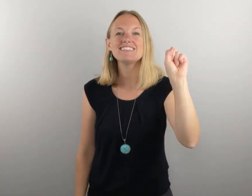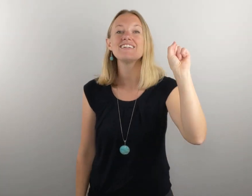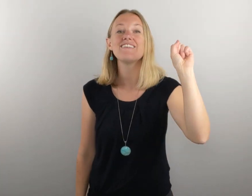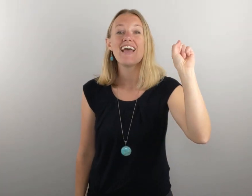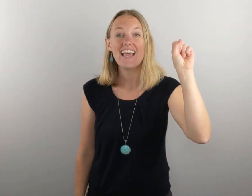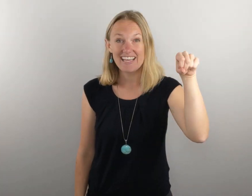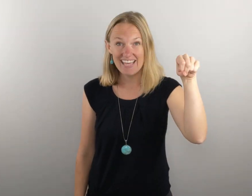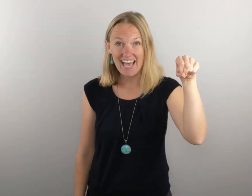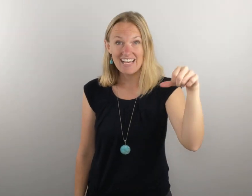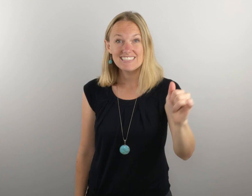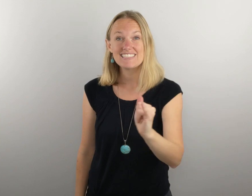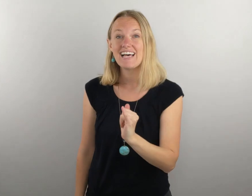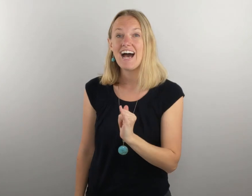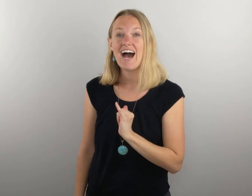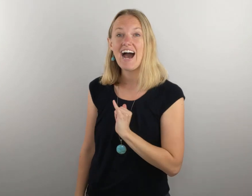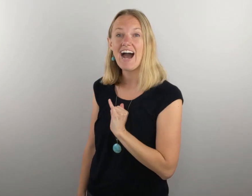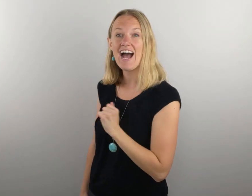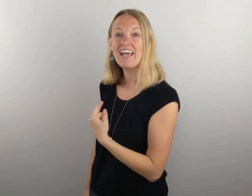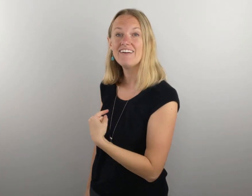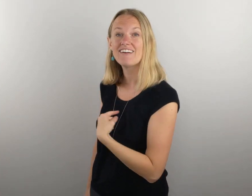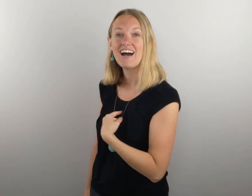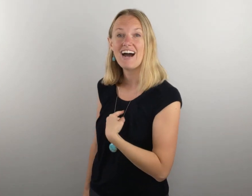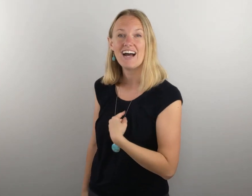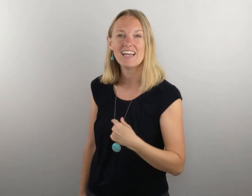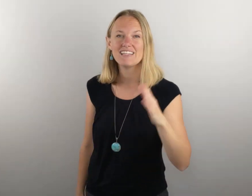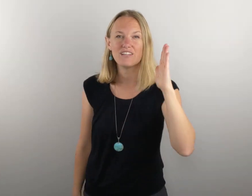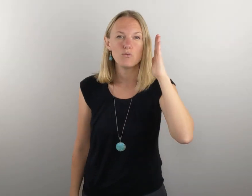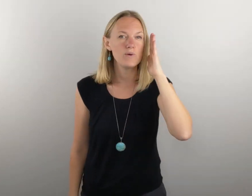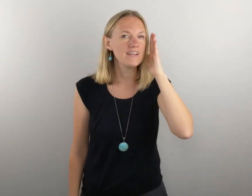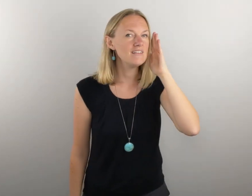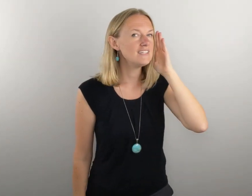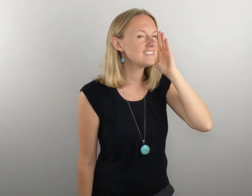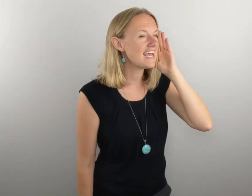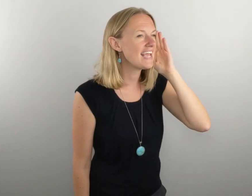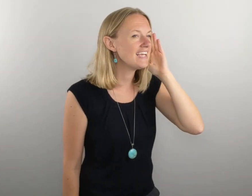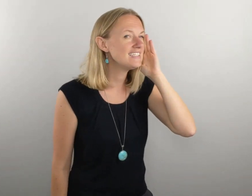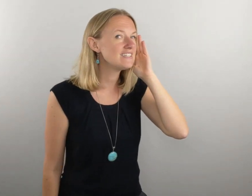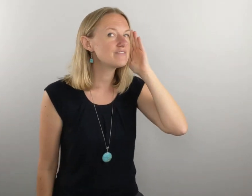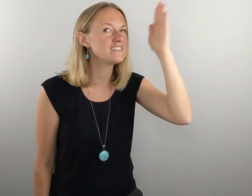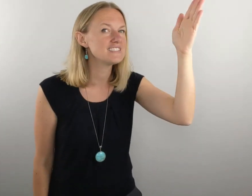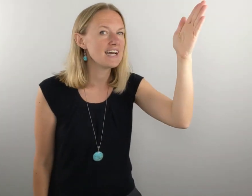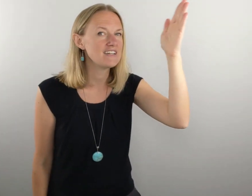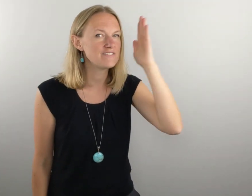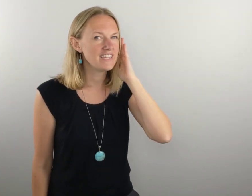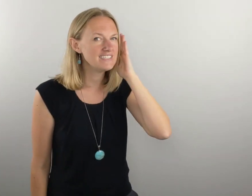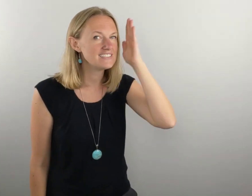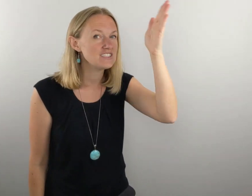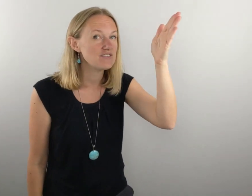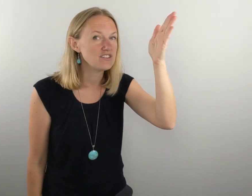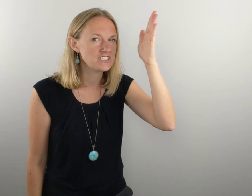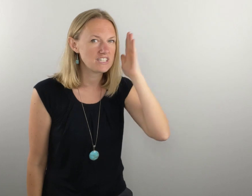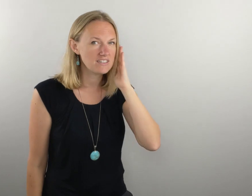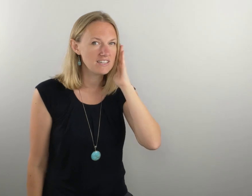so yes, I, and then will. It's a hand out from the side of your face to the future.